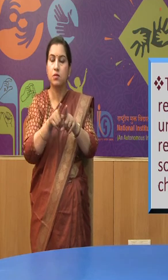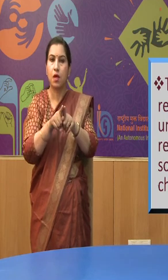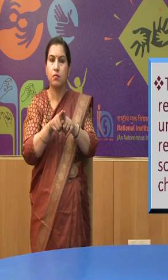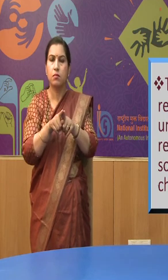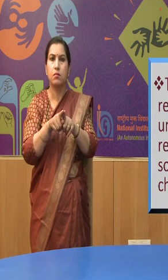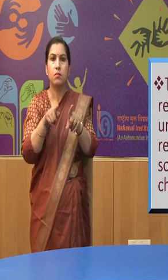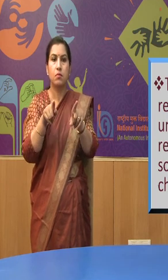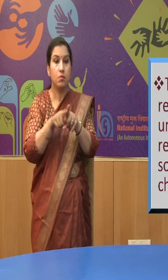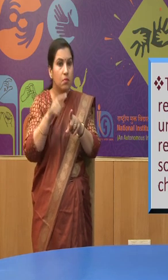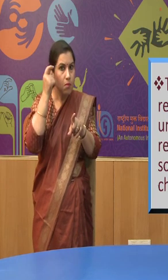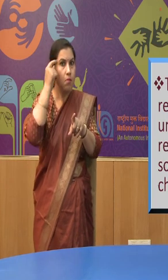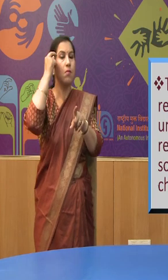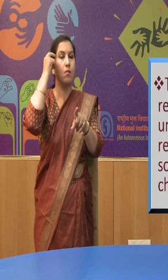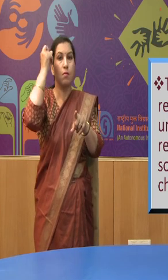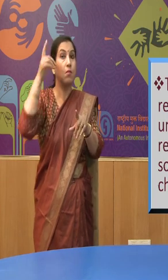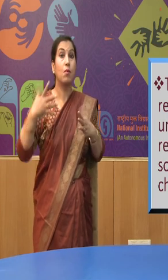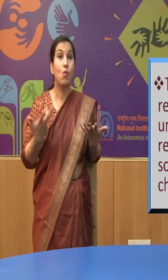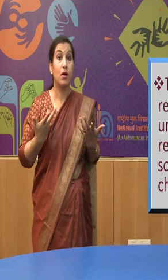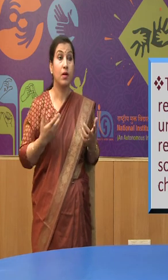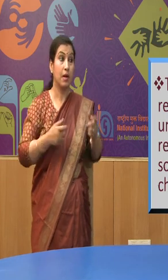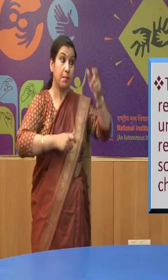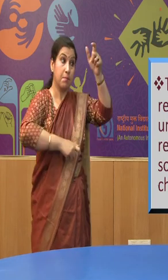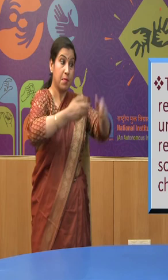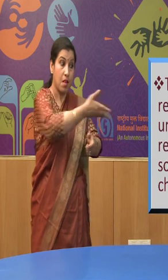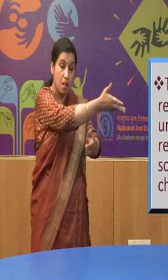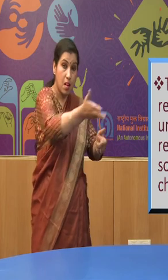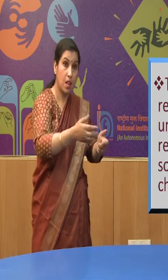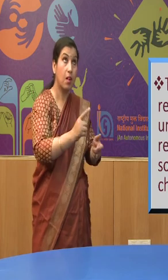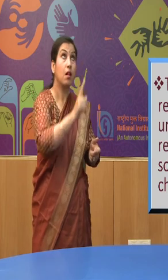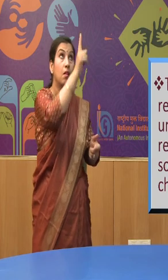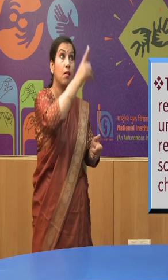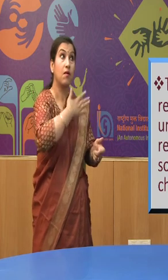without reforming the religion, society could not be changed.